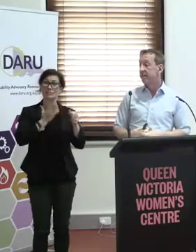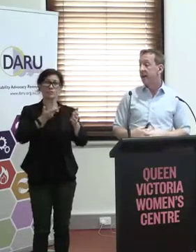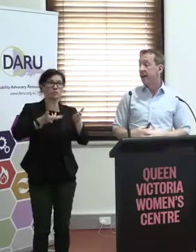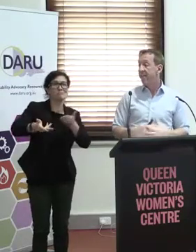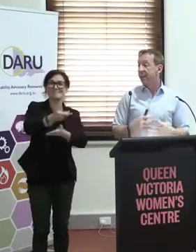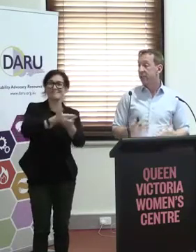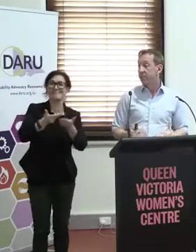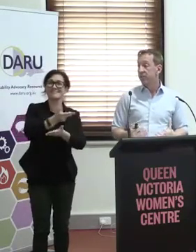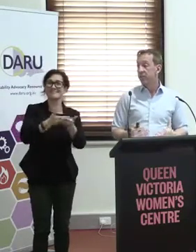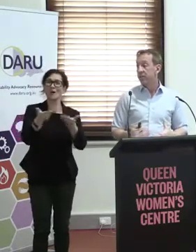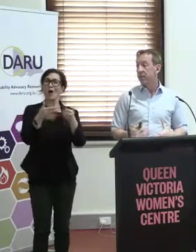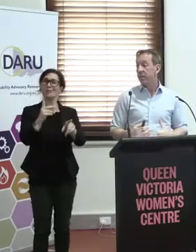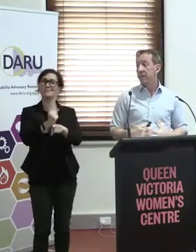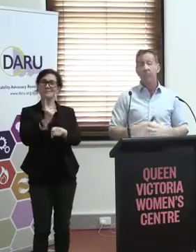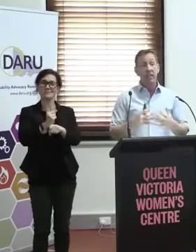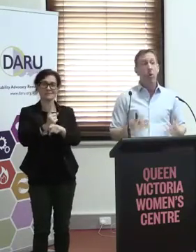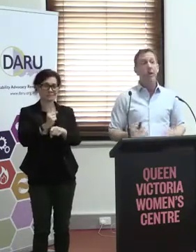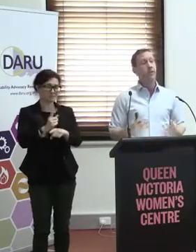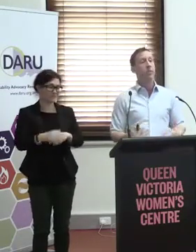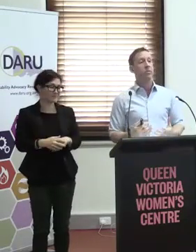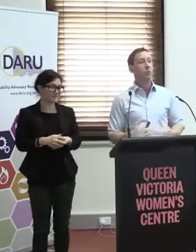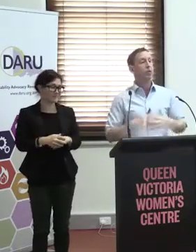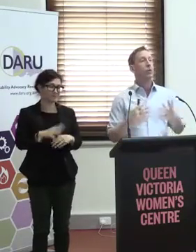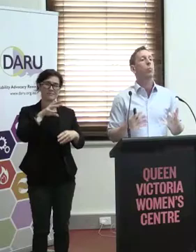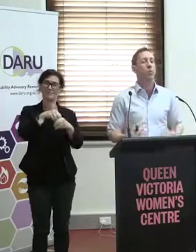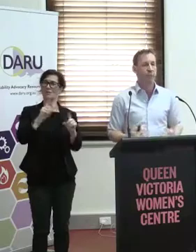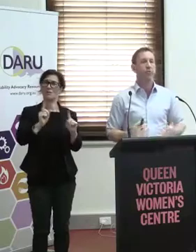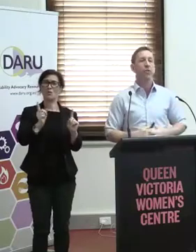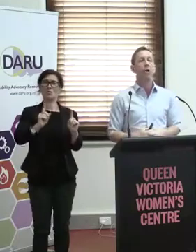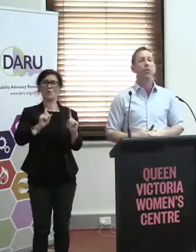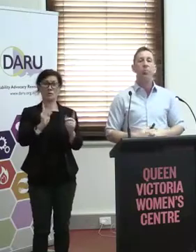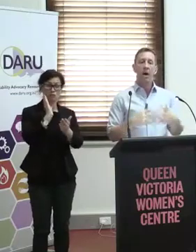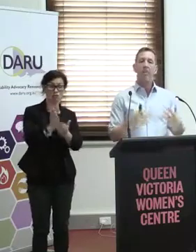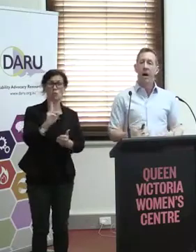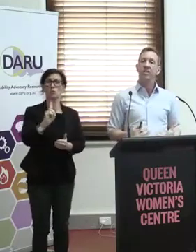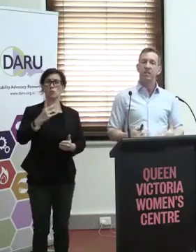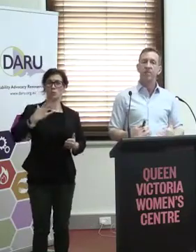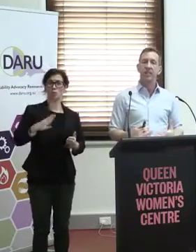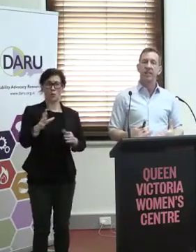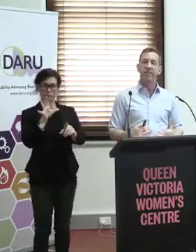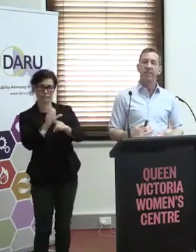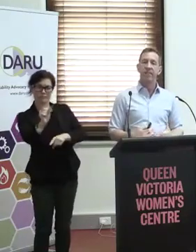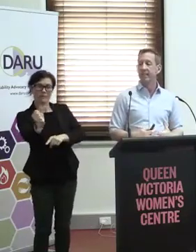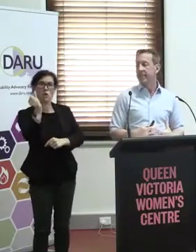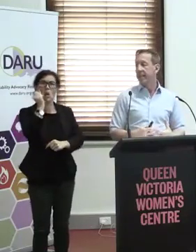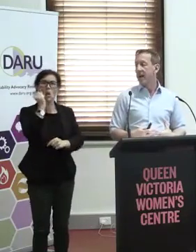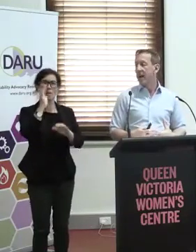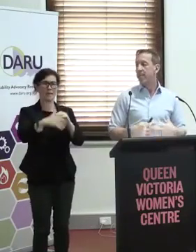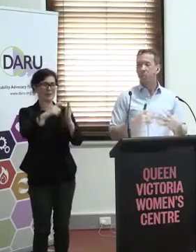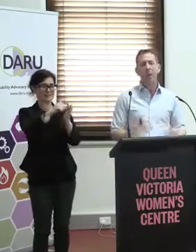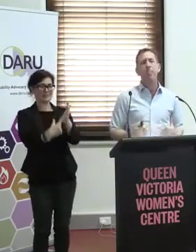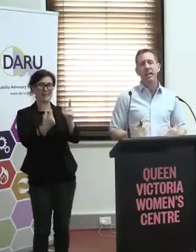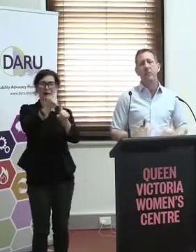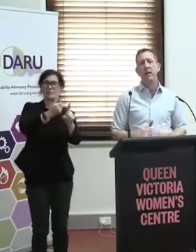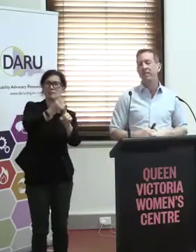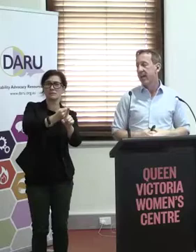future, and they include, really what do we want to know about disability advocacy,